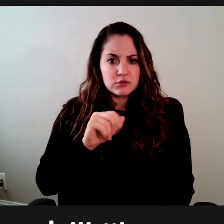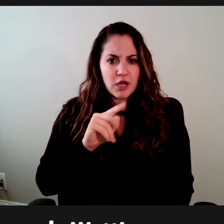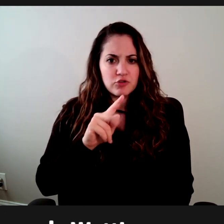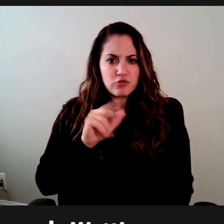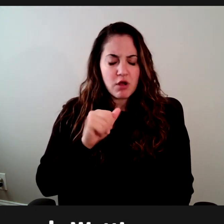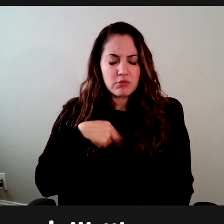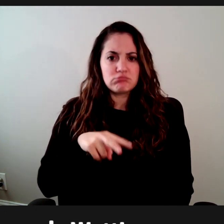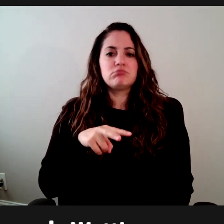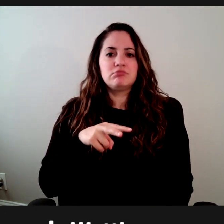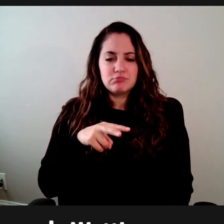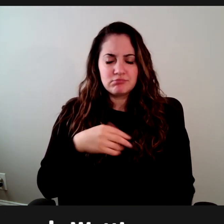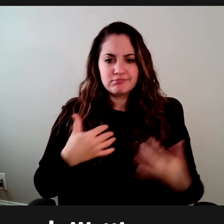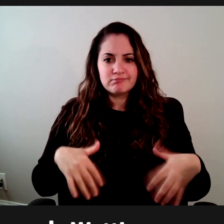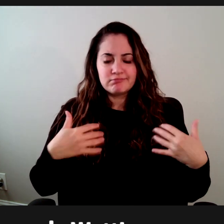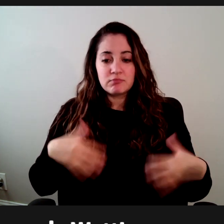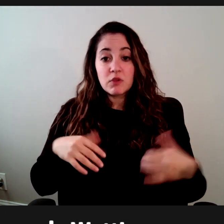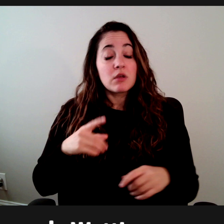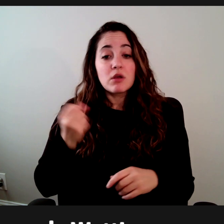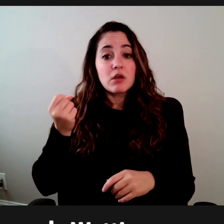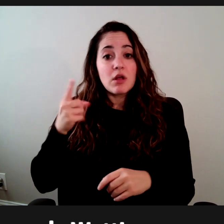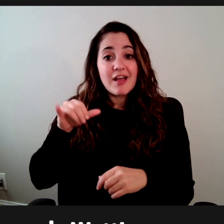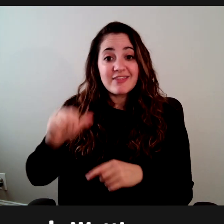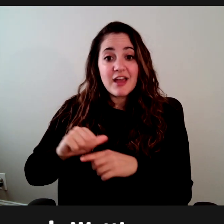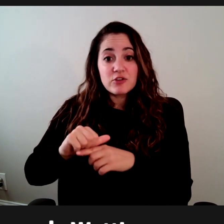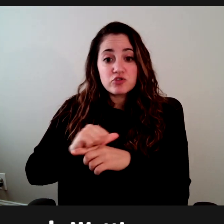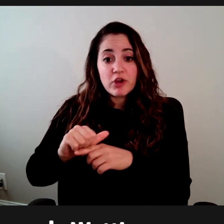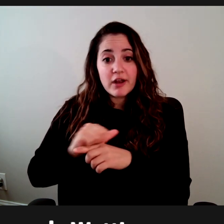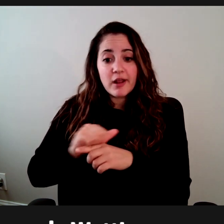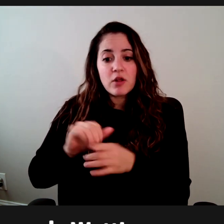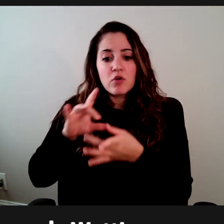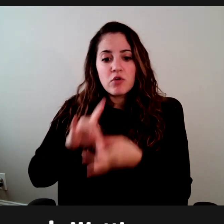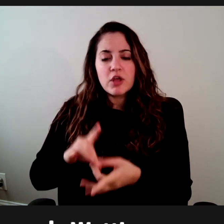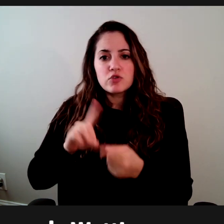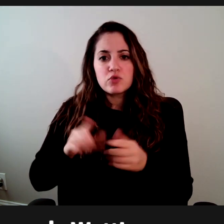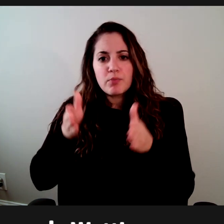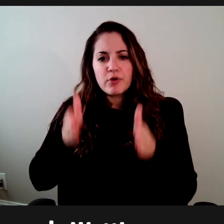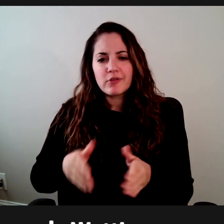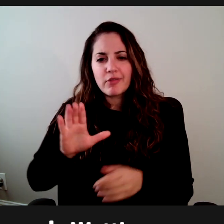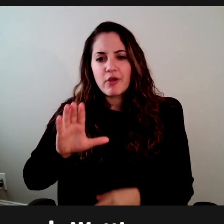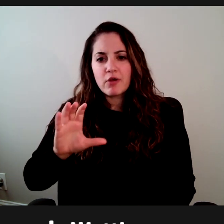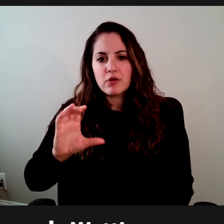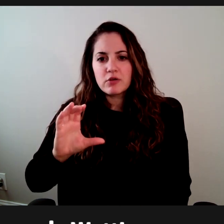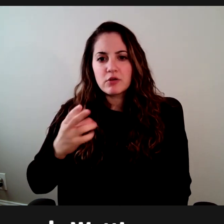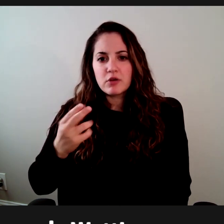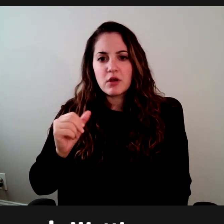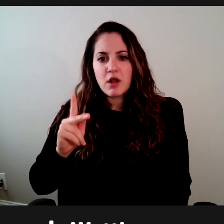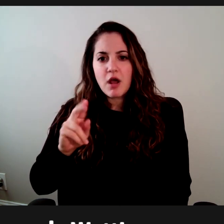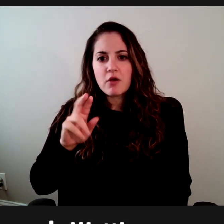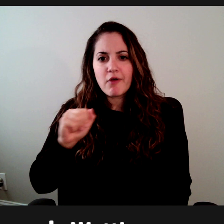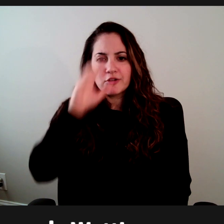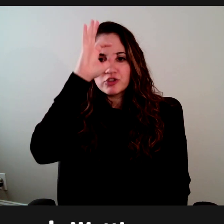loaded, but it was a training that was very much about the chakras and working with